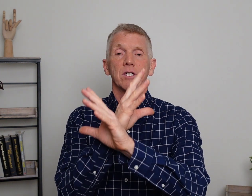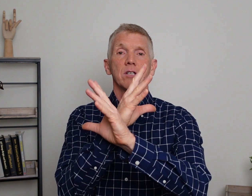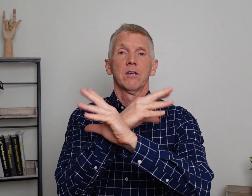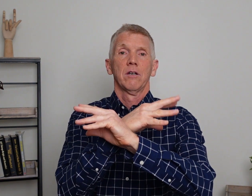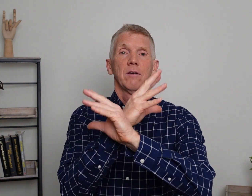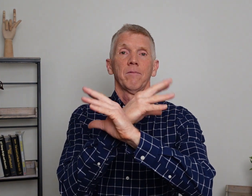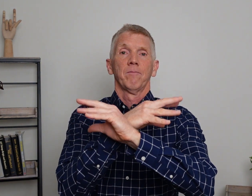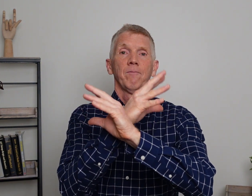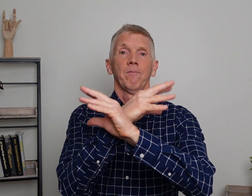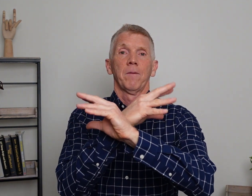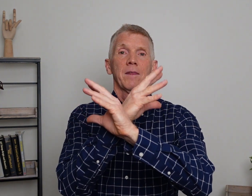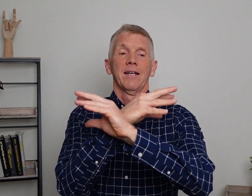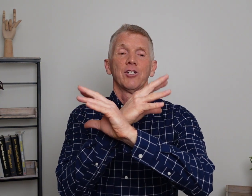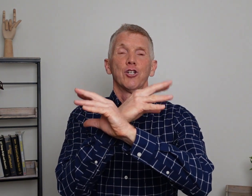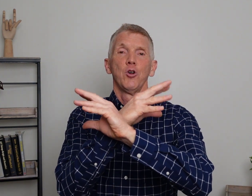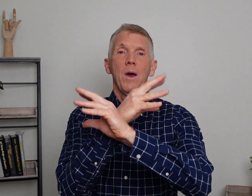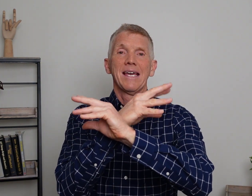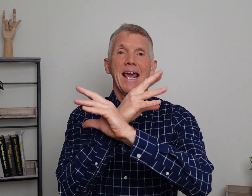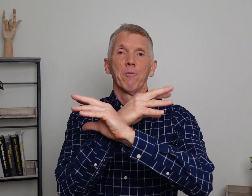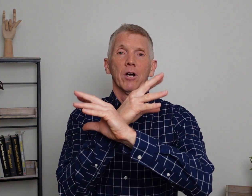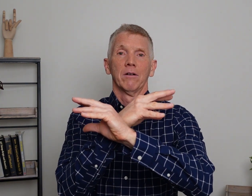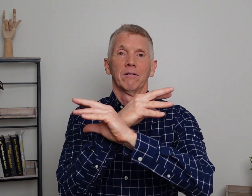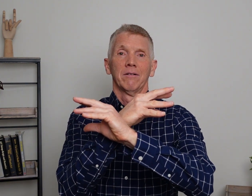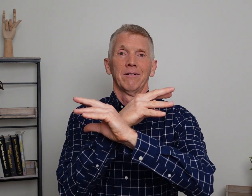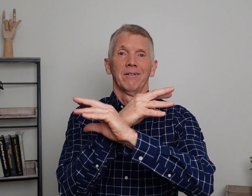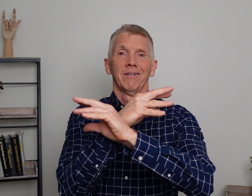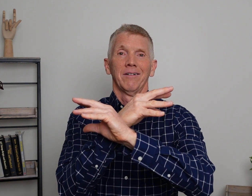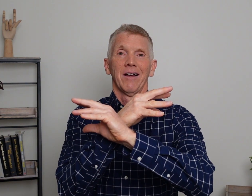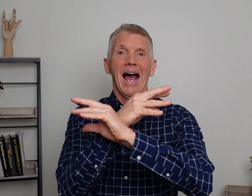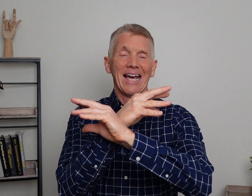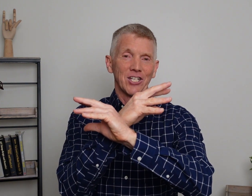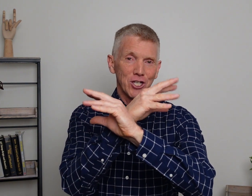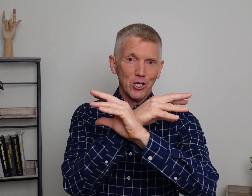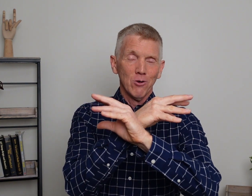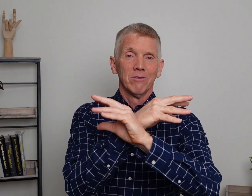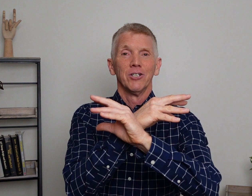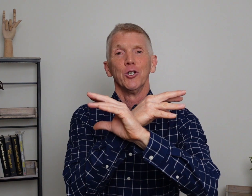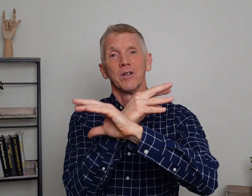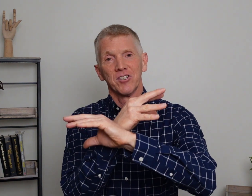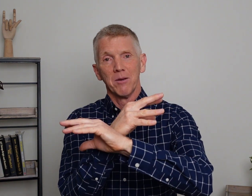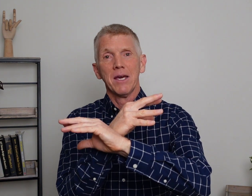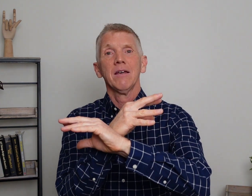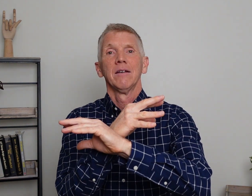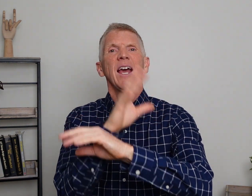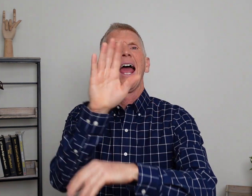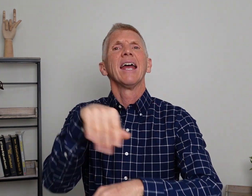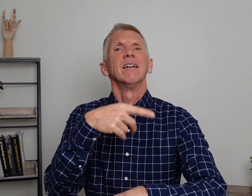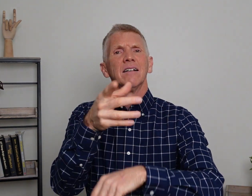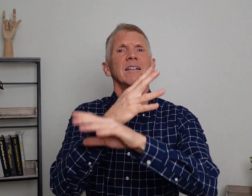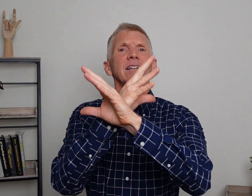services, it's a two-way camera. I can see you, you can see me. Hey, let's